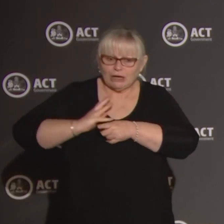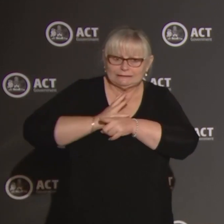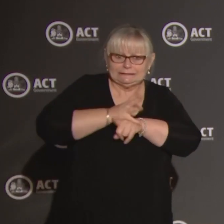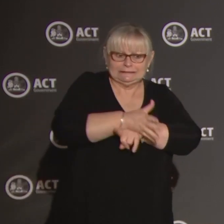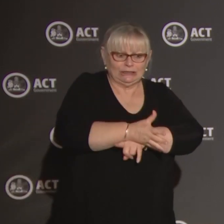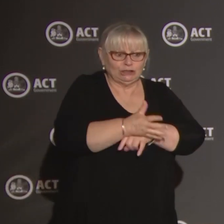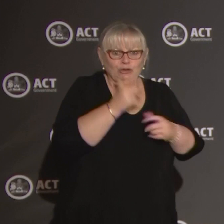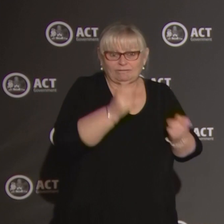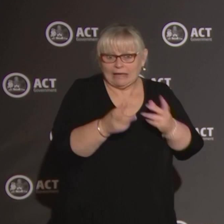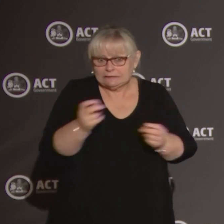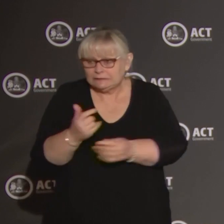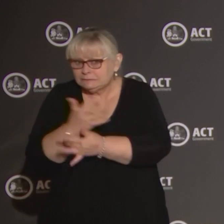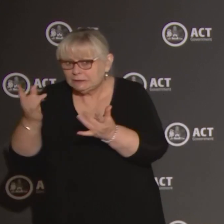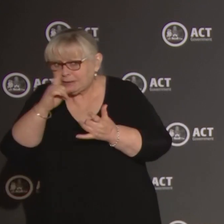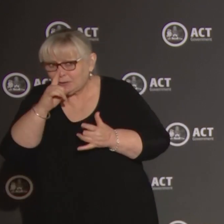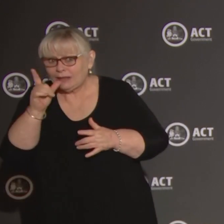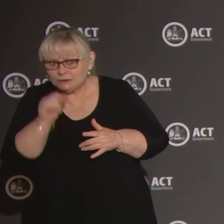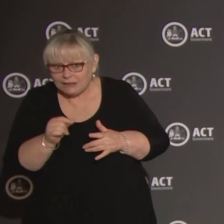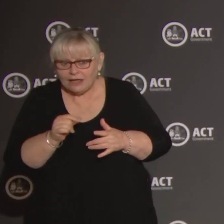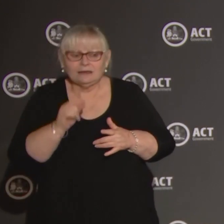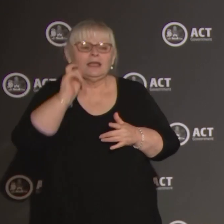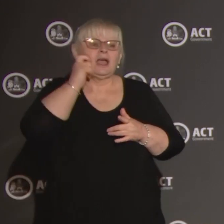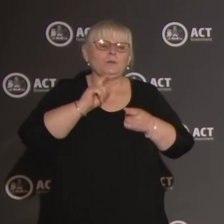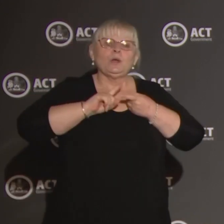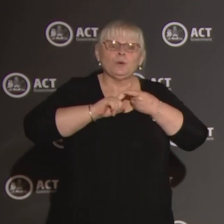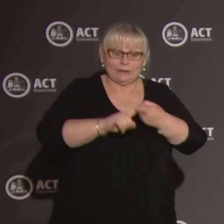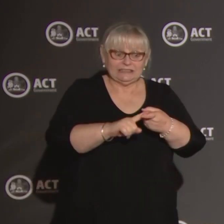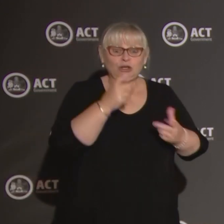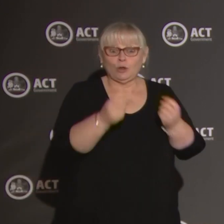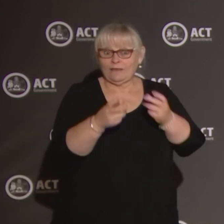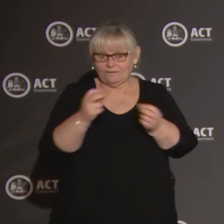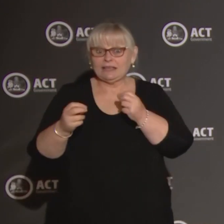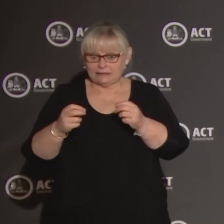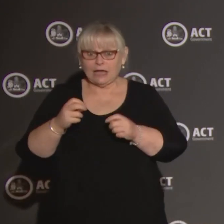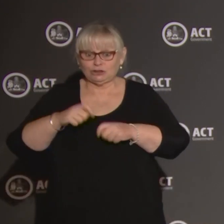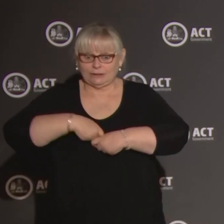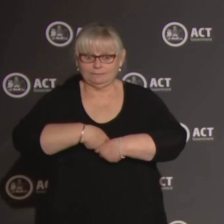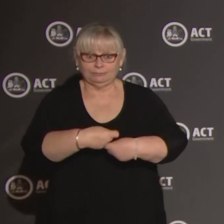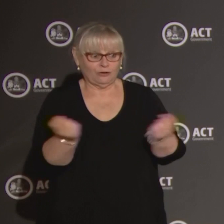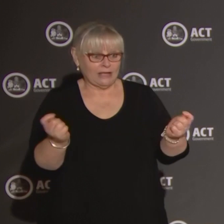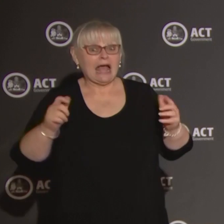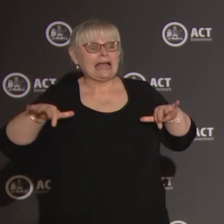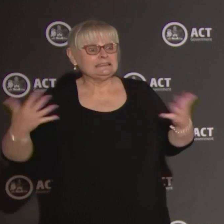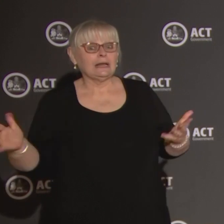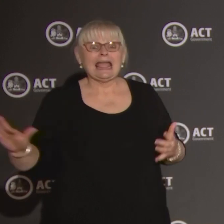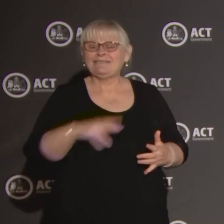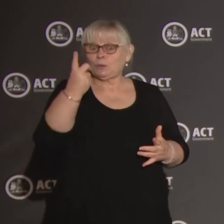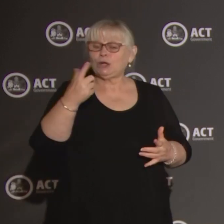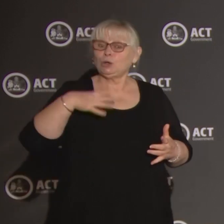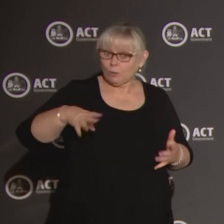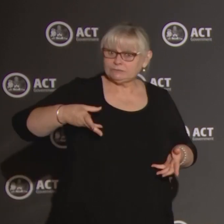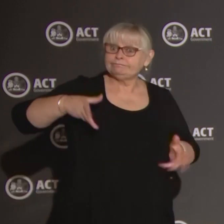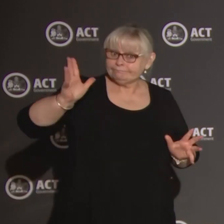vaccinated as possible and will continue the rollout until everyone in the ACT who wants to be vaccinated has